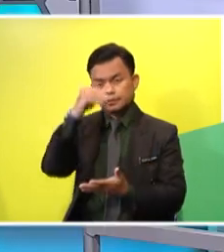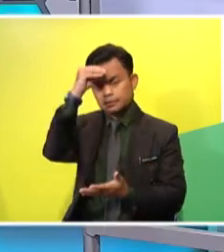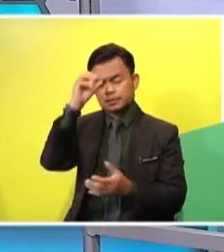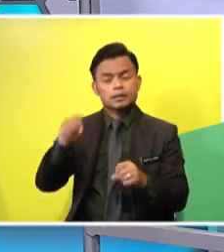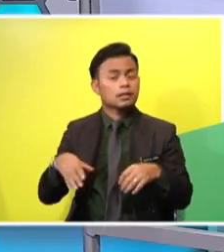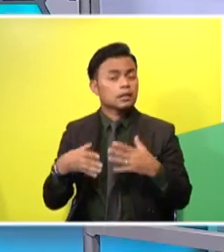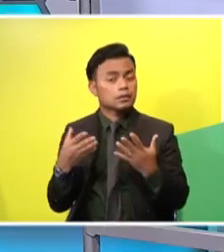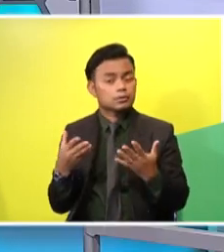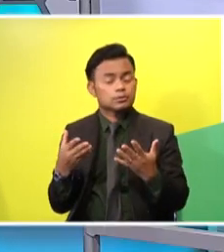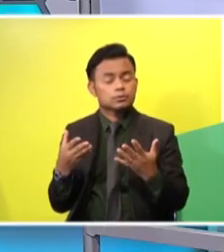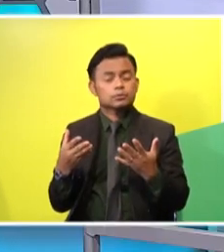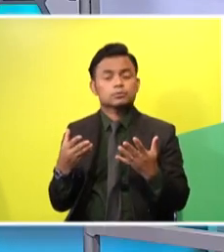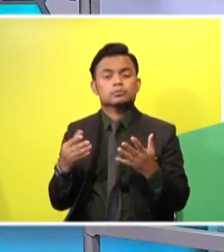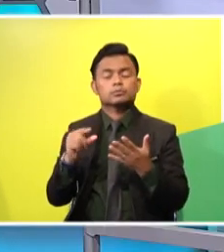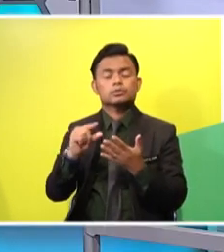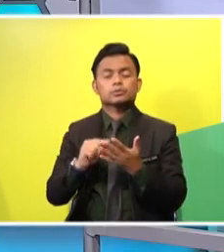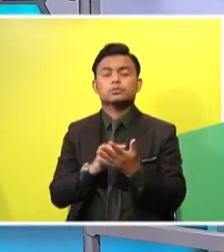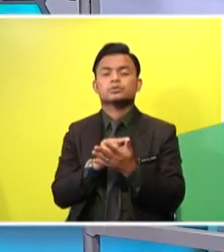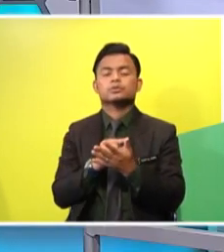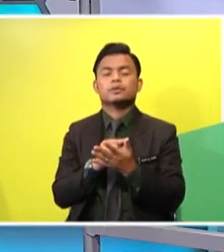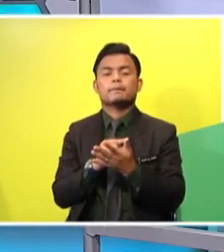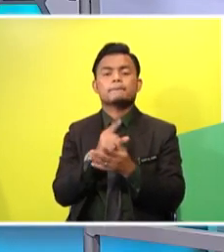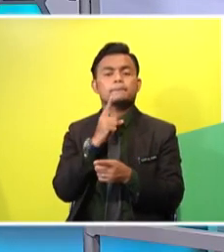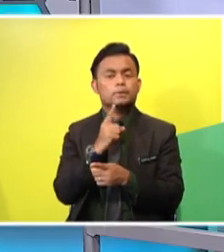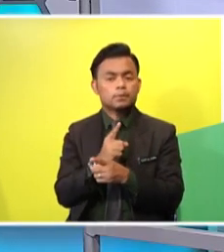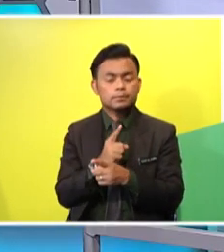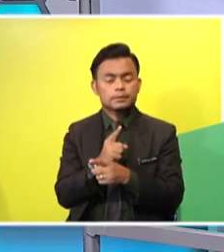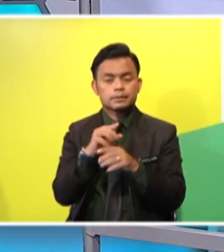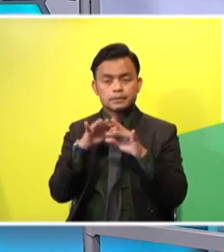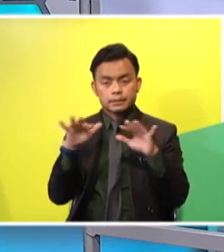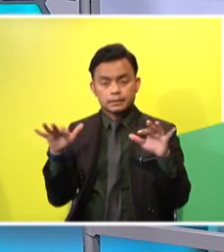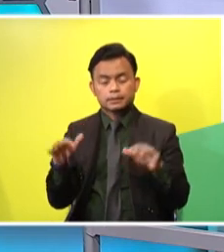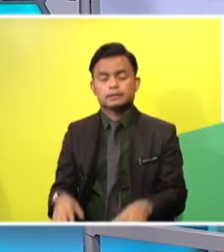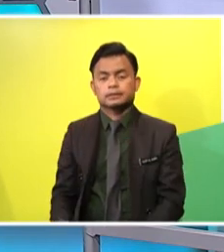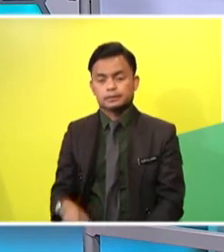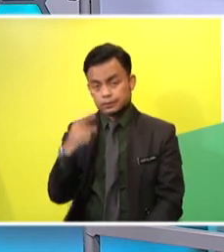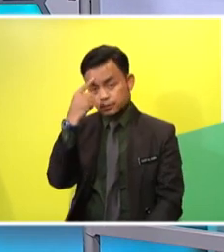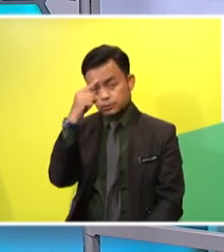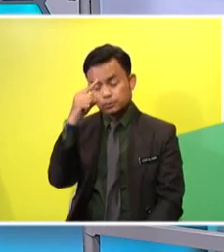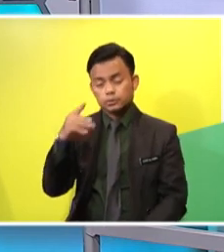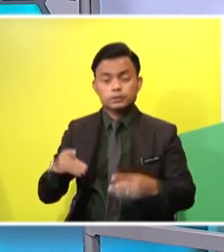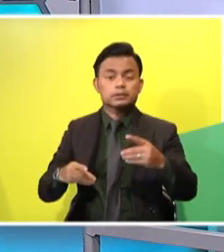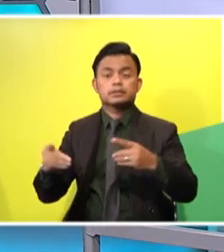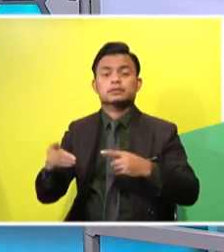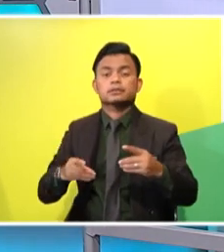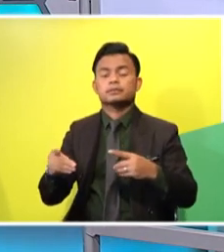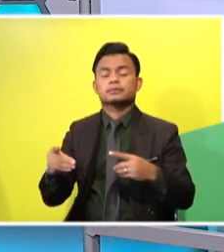proper sentence for describing activity about